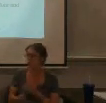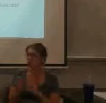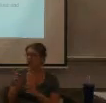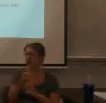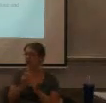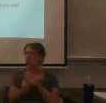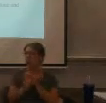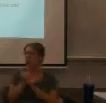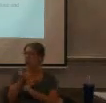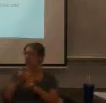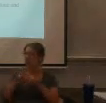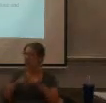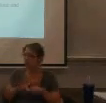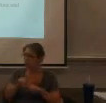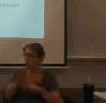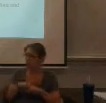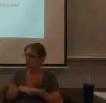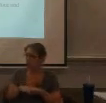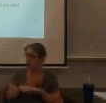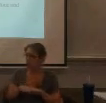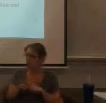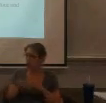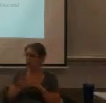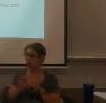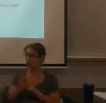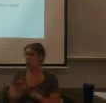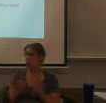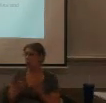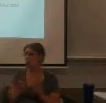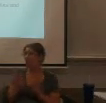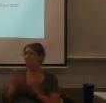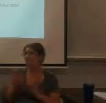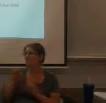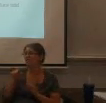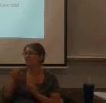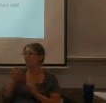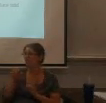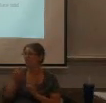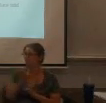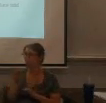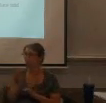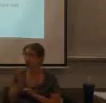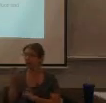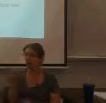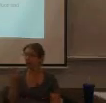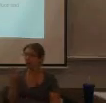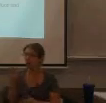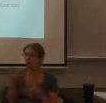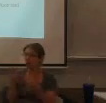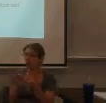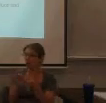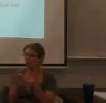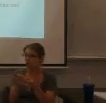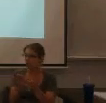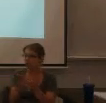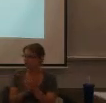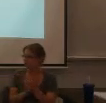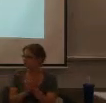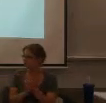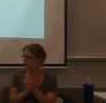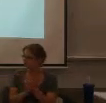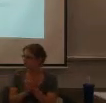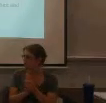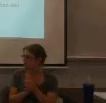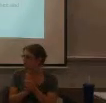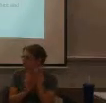mostly dependent upon a very key feature of water, and that is the hydrogen bonding in the water. I'm not sure what the next slide